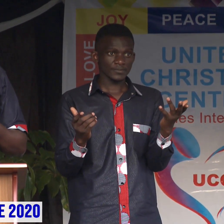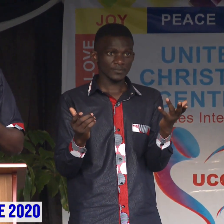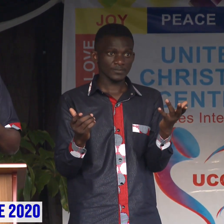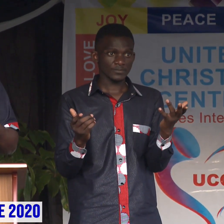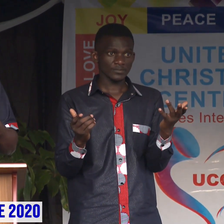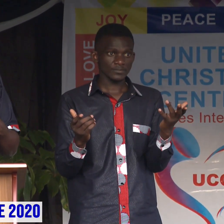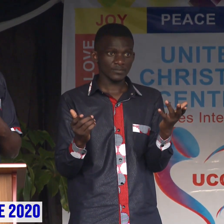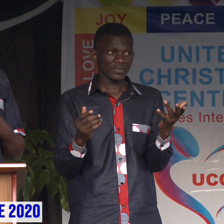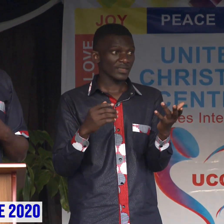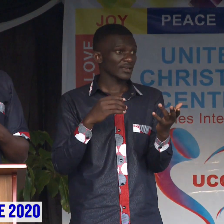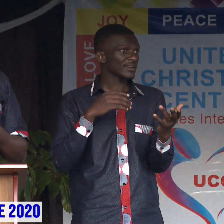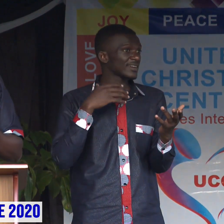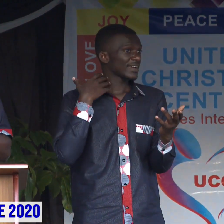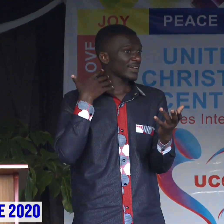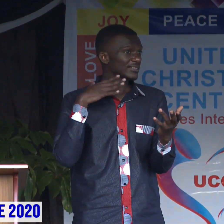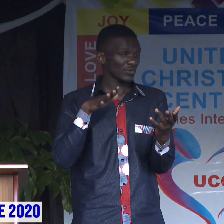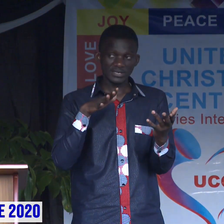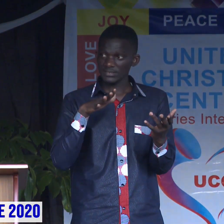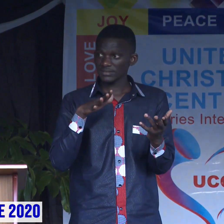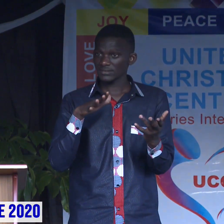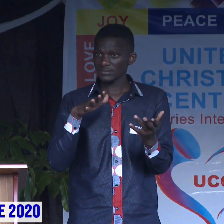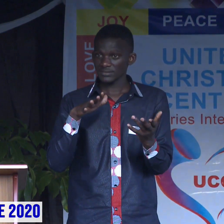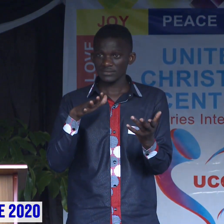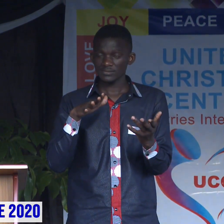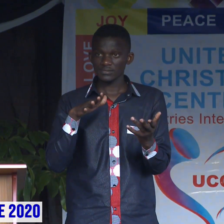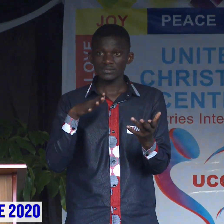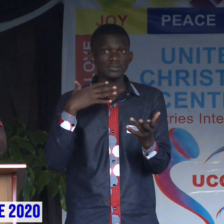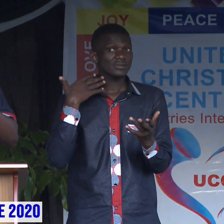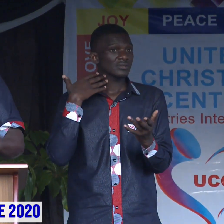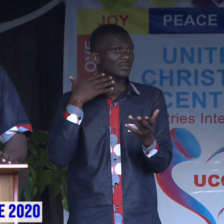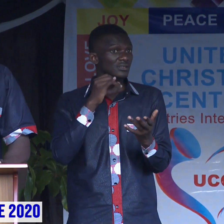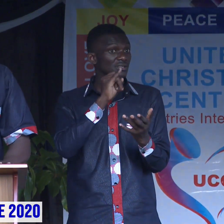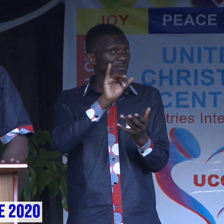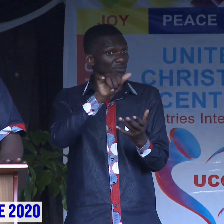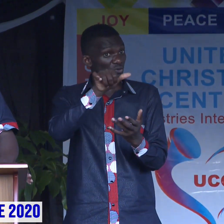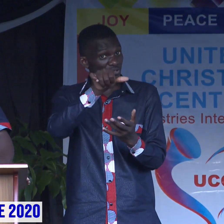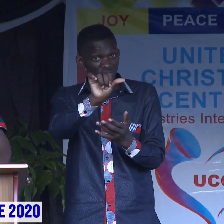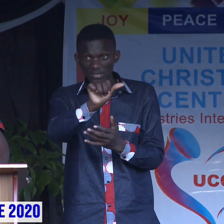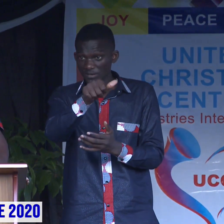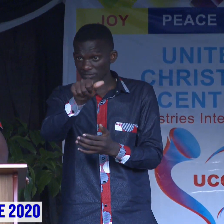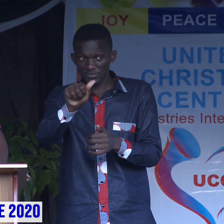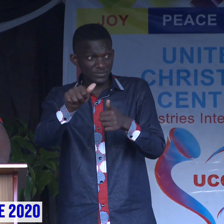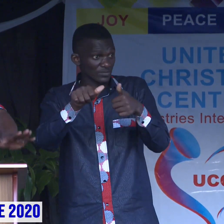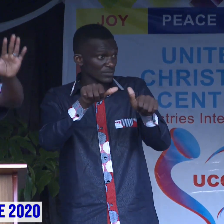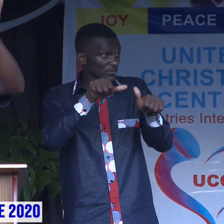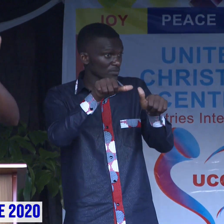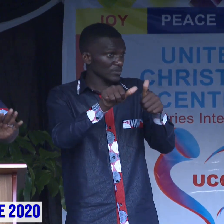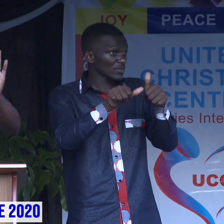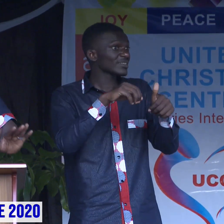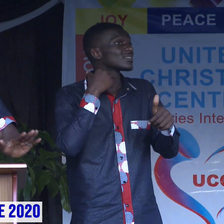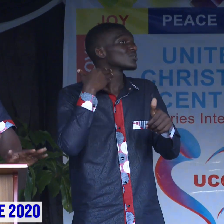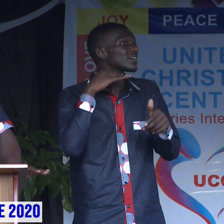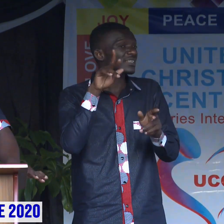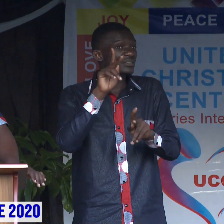n'okweraguza. Hatred. Obuchayi. If you find yourself bwewesanga nga you just hate people